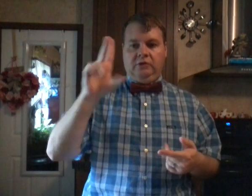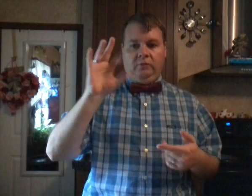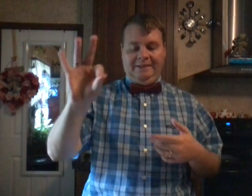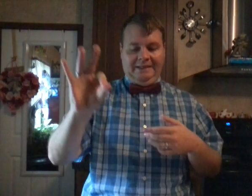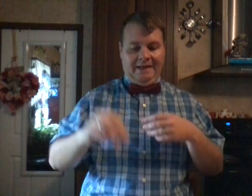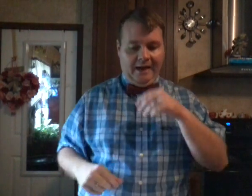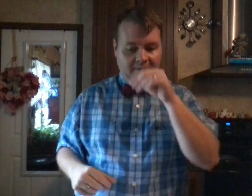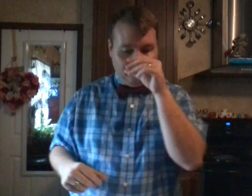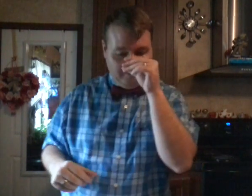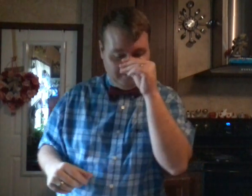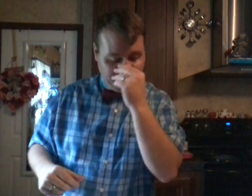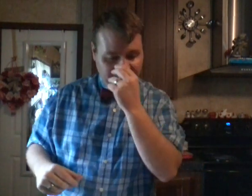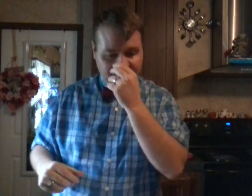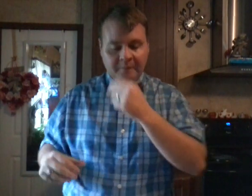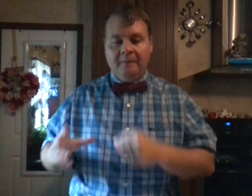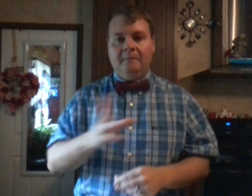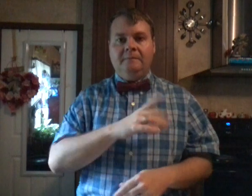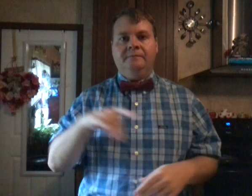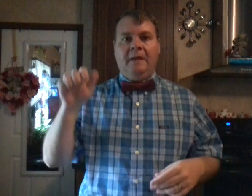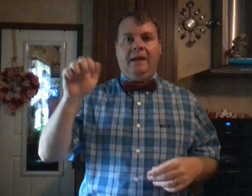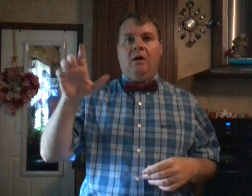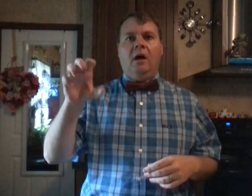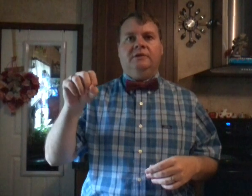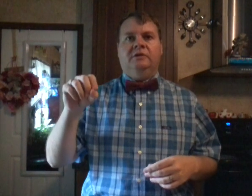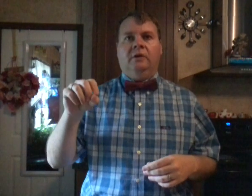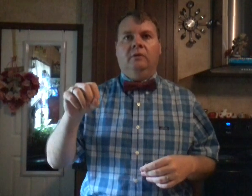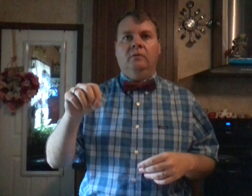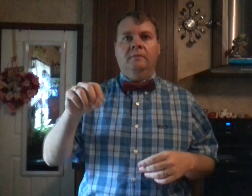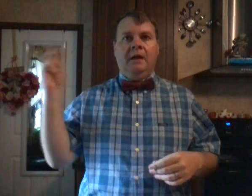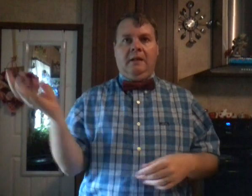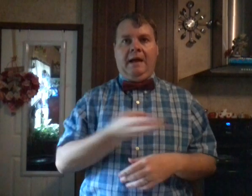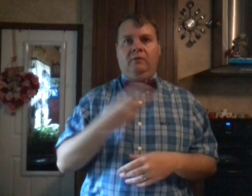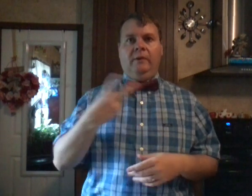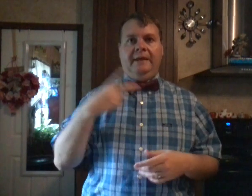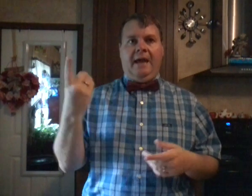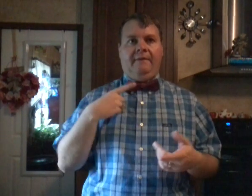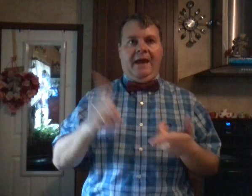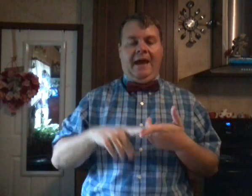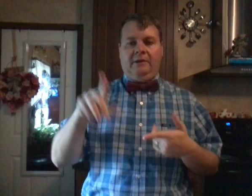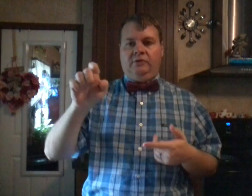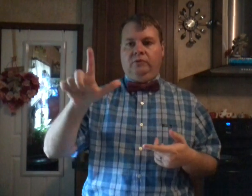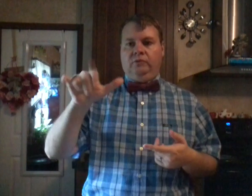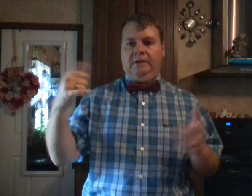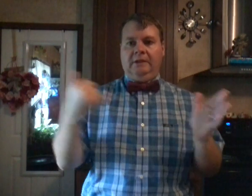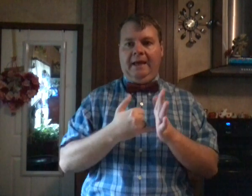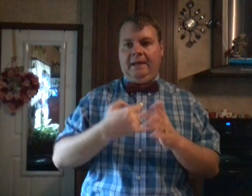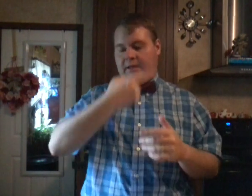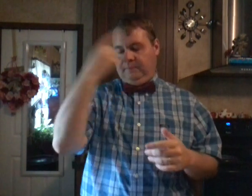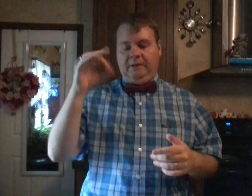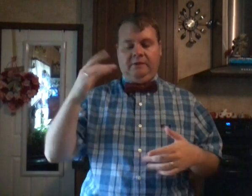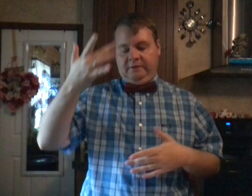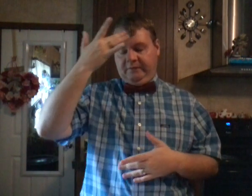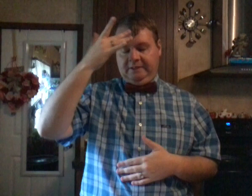29th. And also, like we have had to delay it because of the